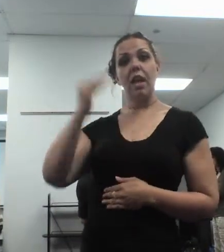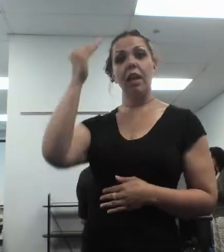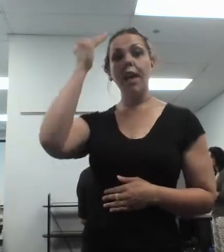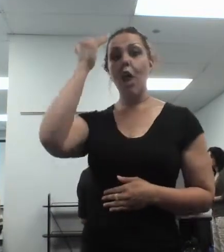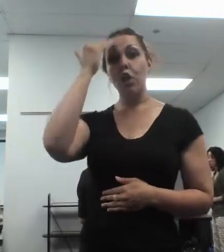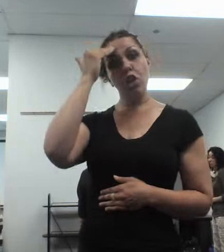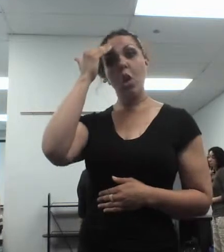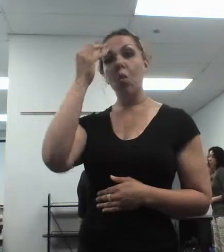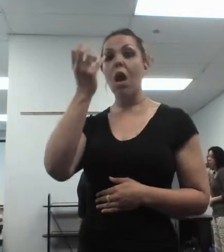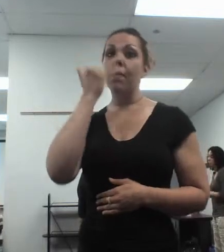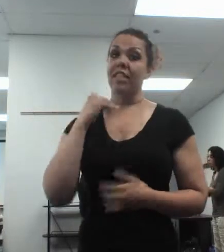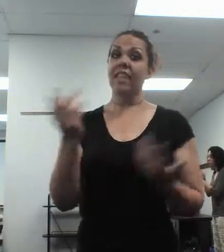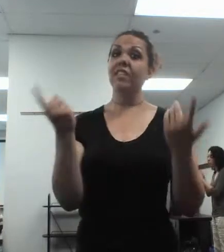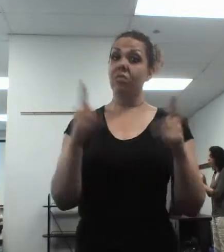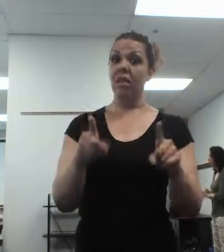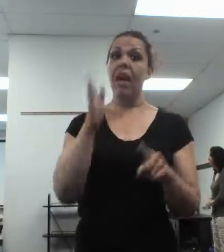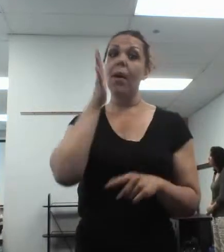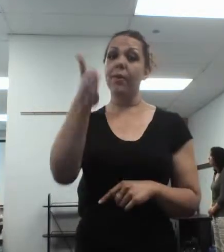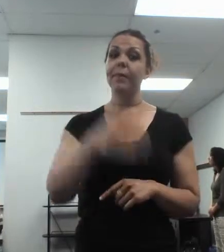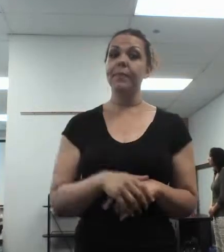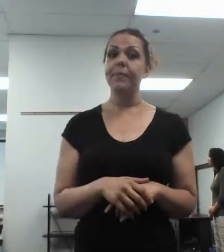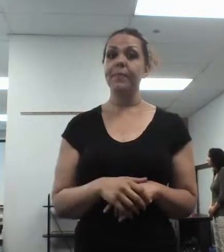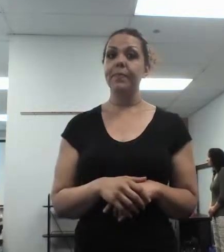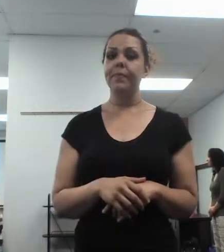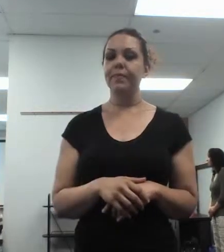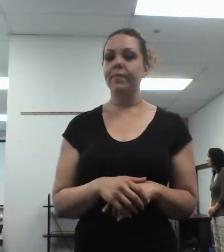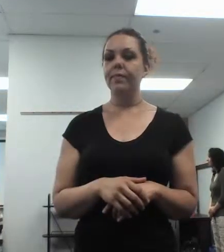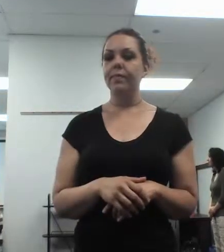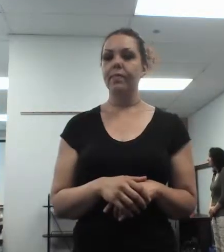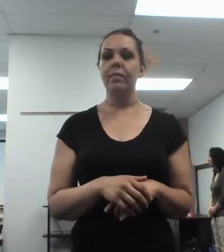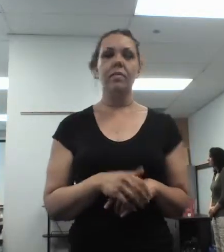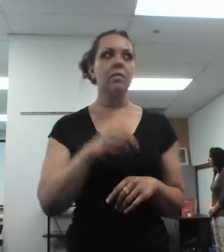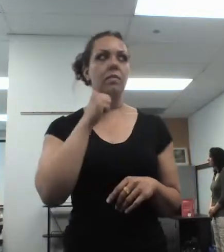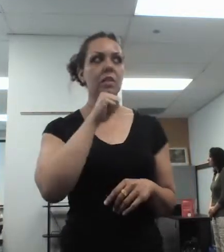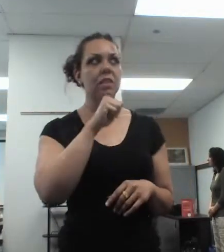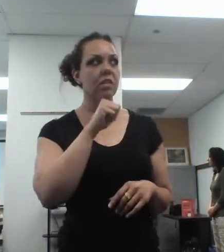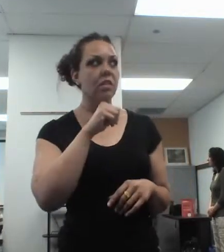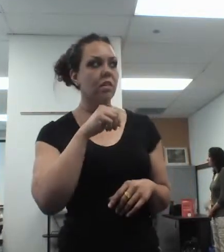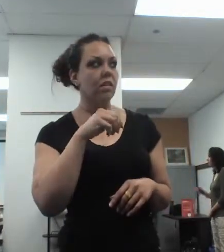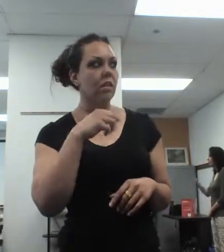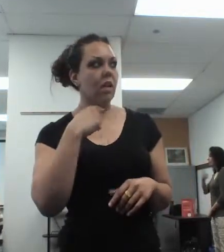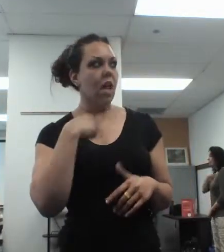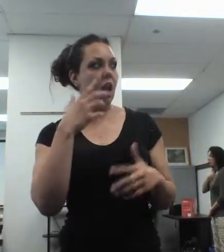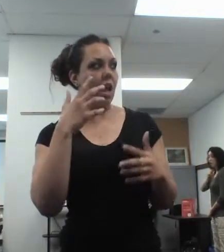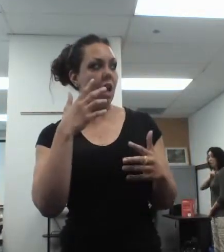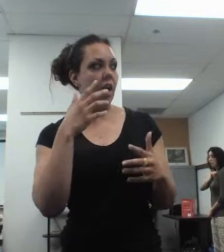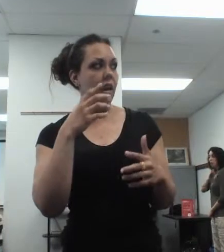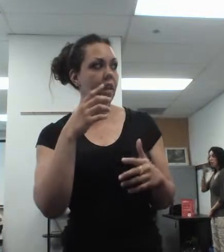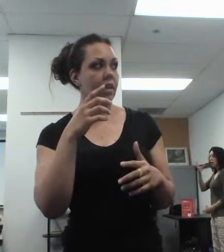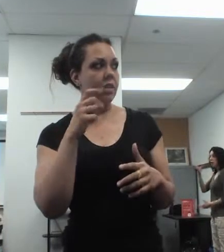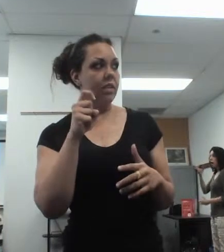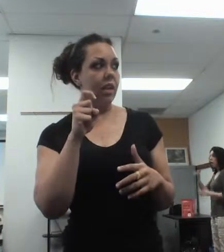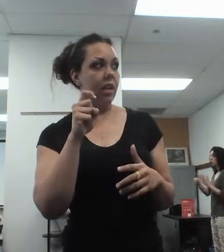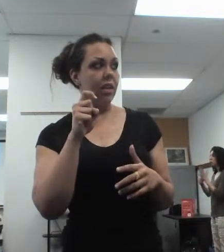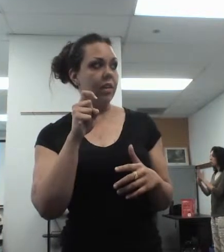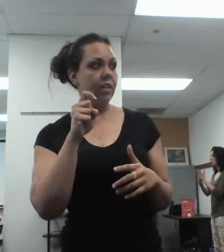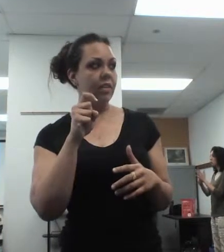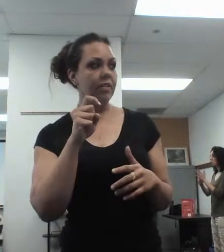Sometimes, in class at least, I want you to know that I, realize I was wrong and, you know what I mean? I will realize that you're wrong when you fix